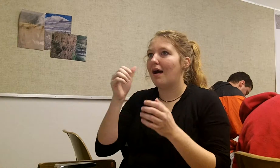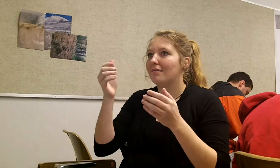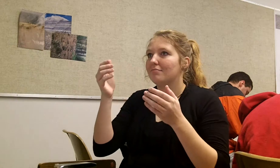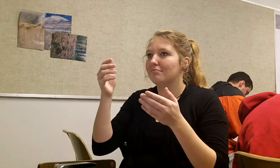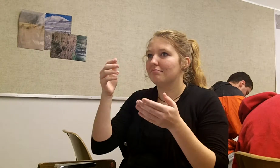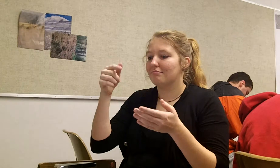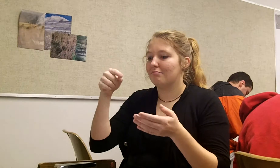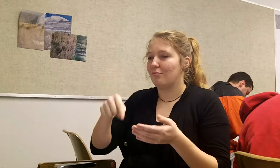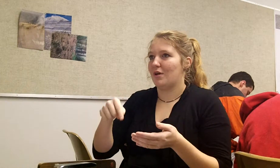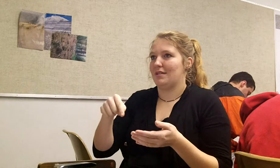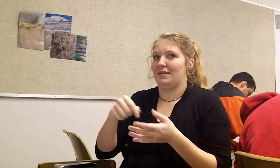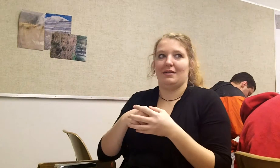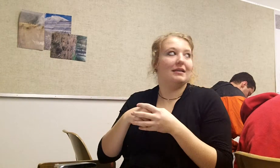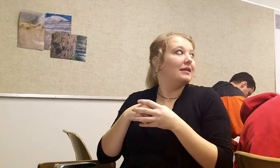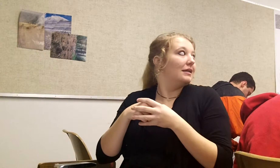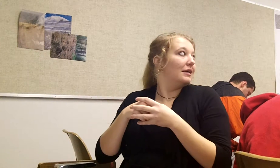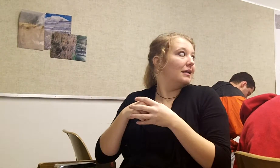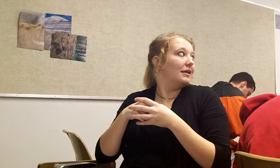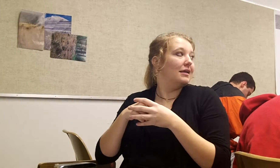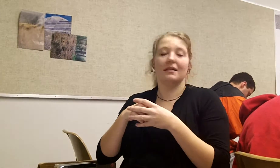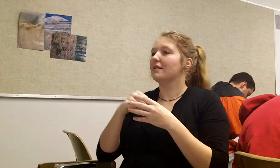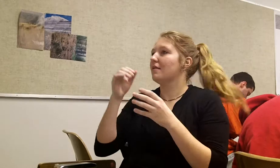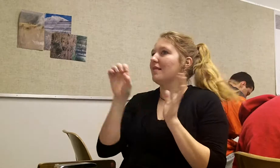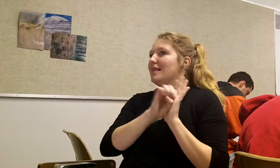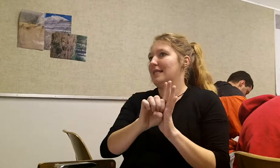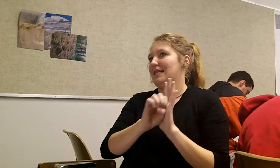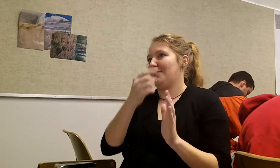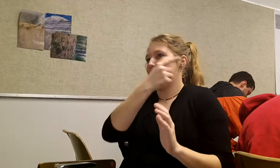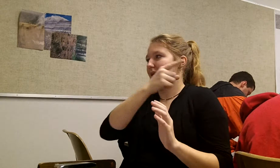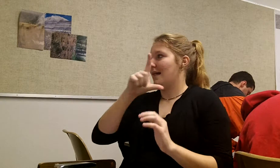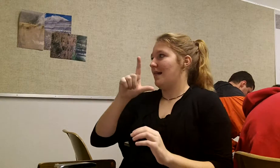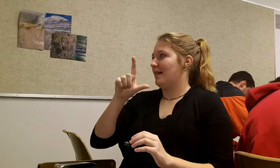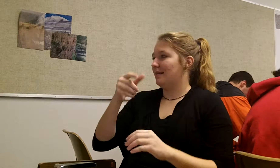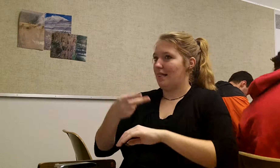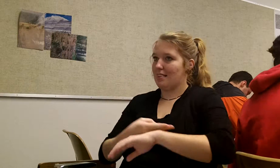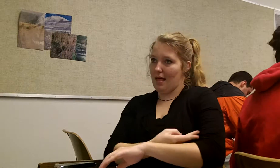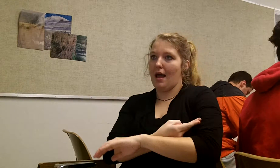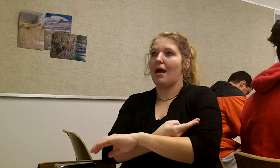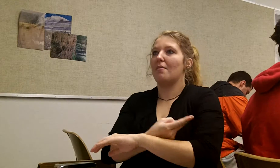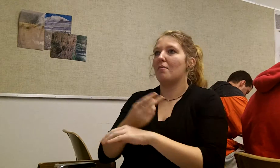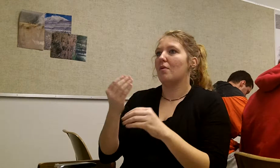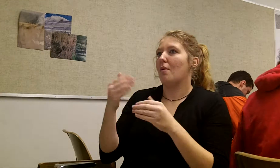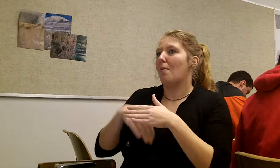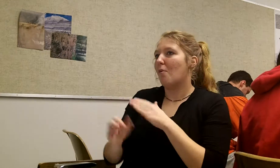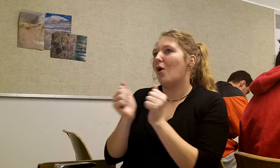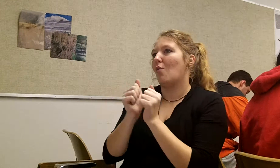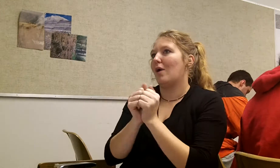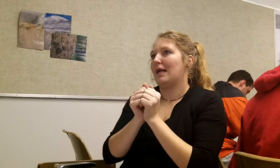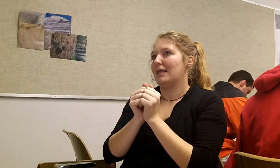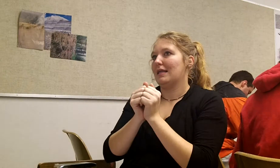So this brings us to our example up here. This is a lamb that was born with cyclopia, which means that there is a centrally located